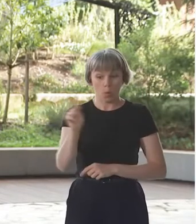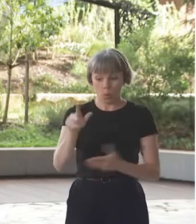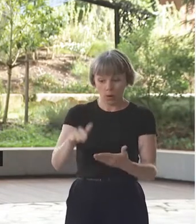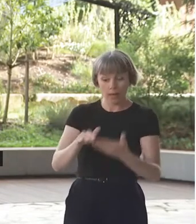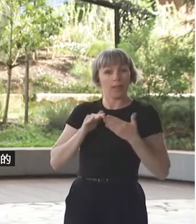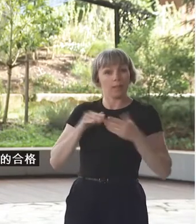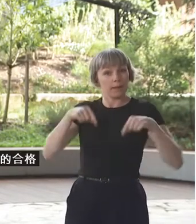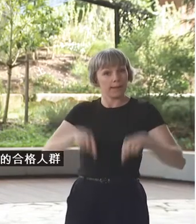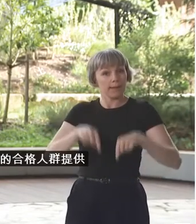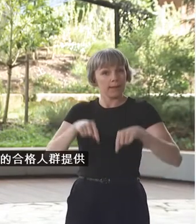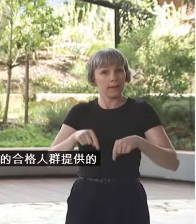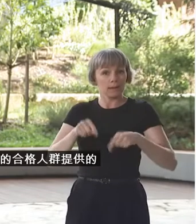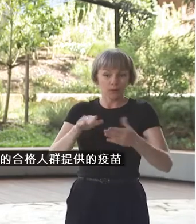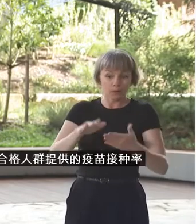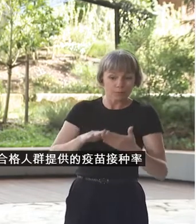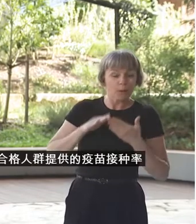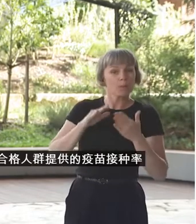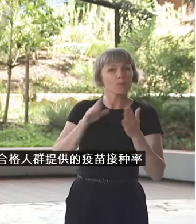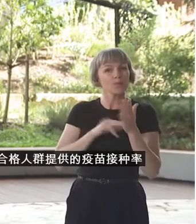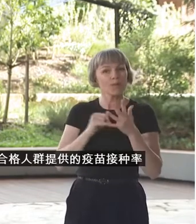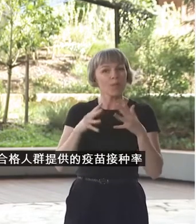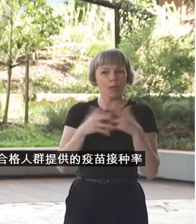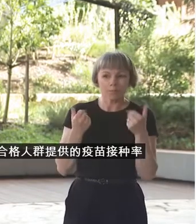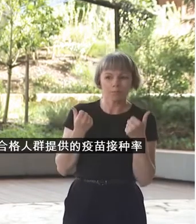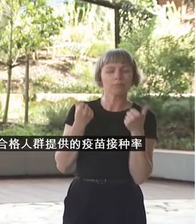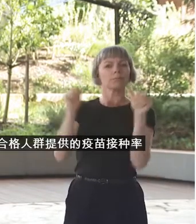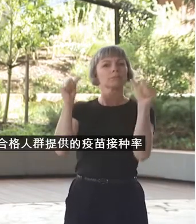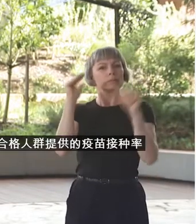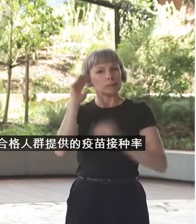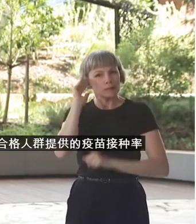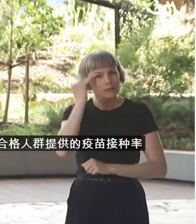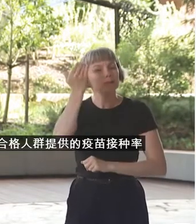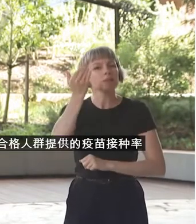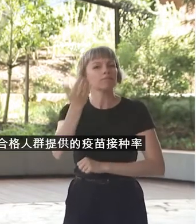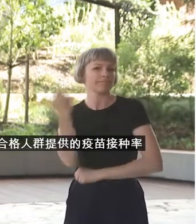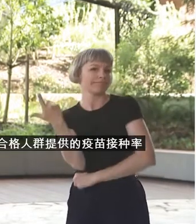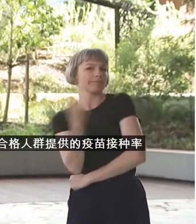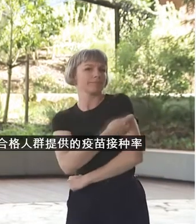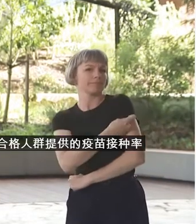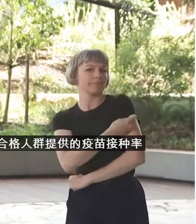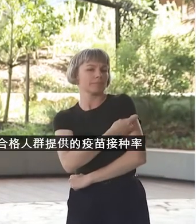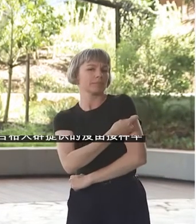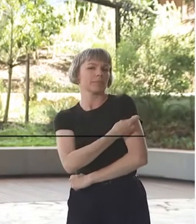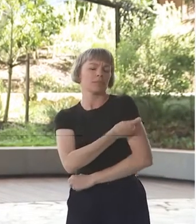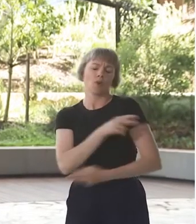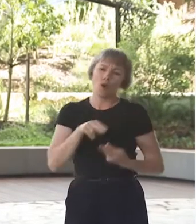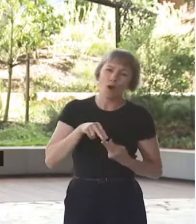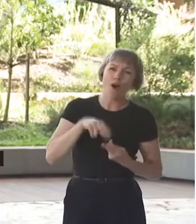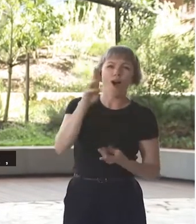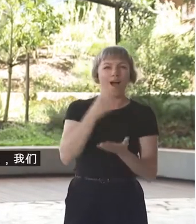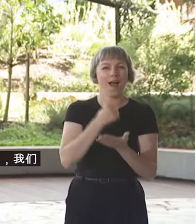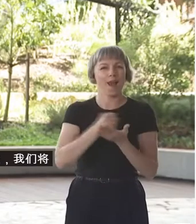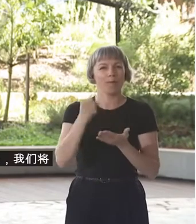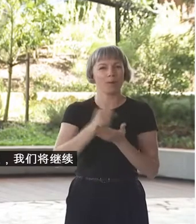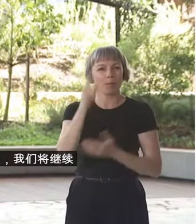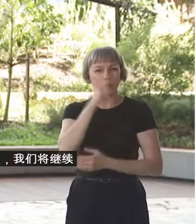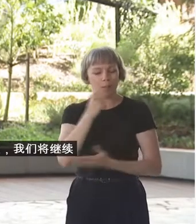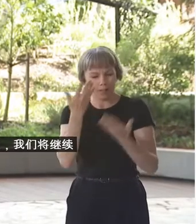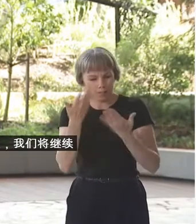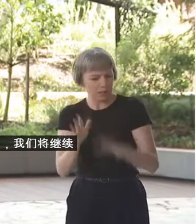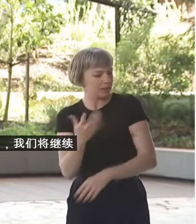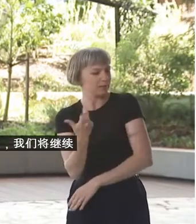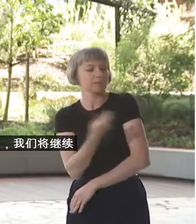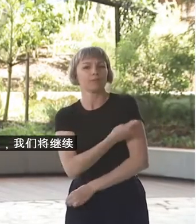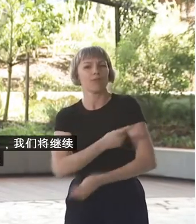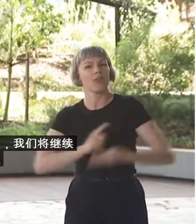rate today for eligible people above 40% is incredibly pleasing. And that means that as we move through, we'll